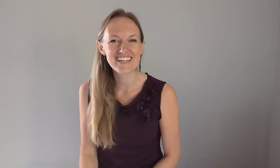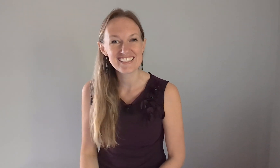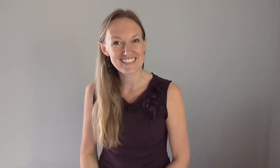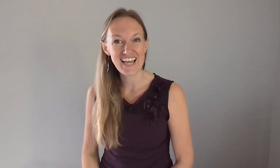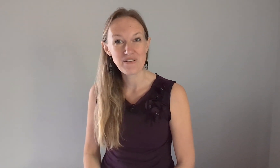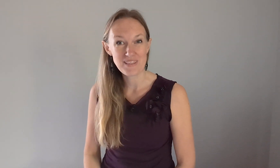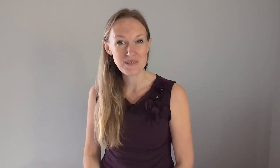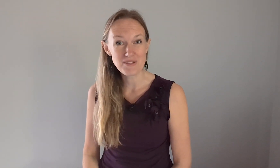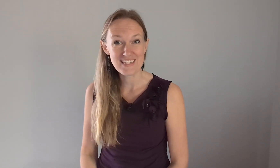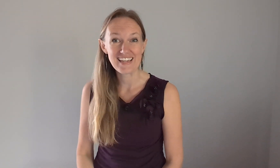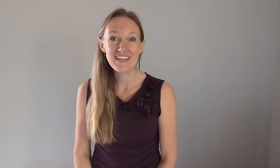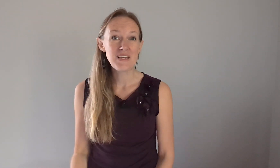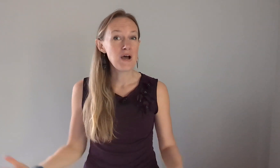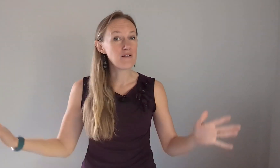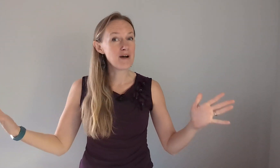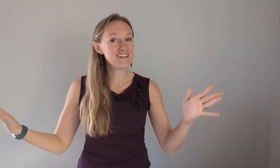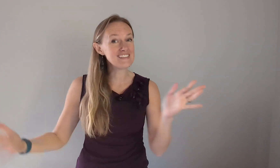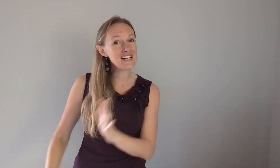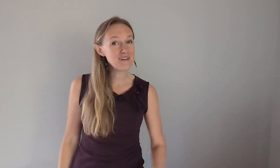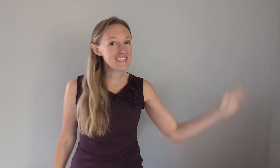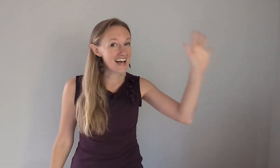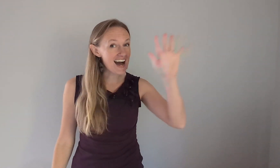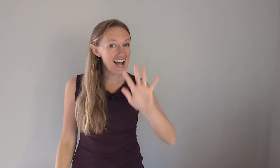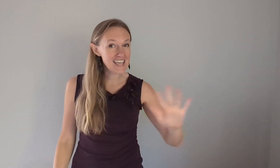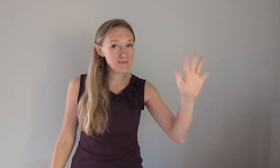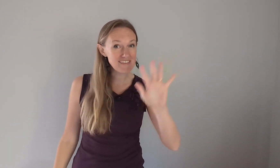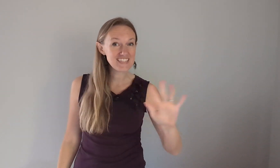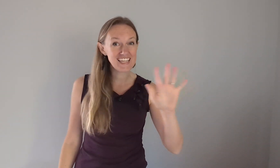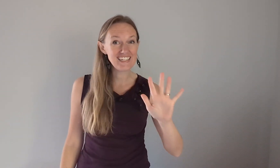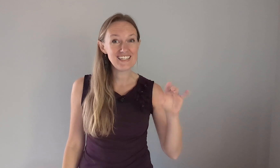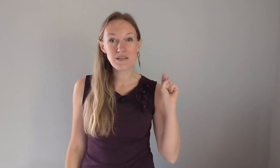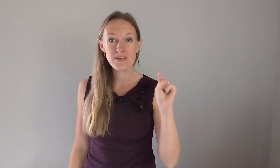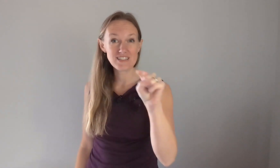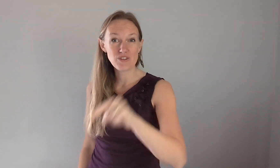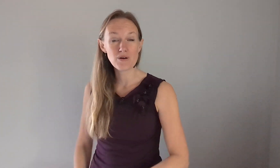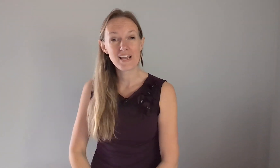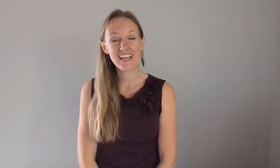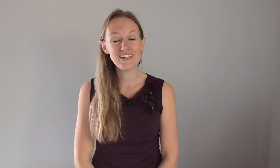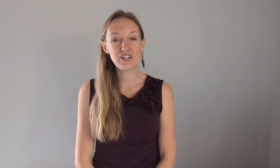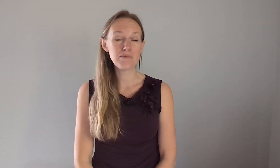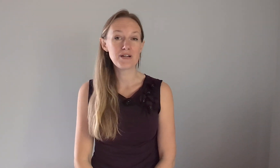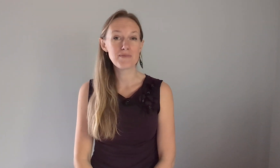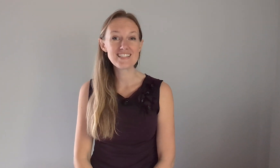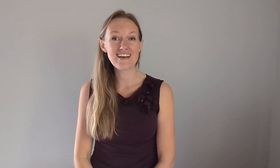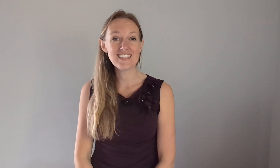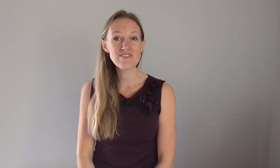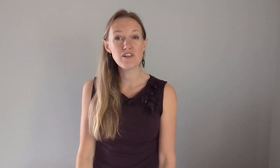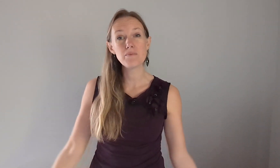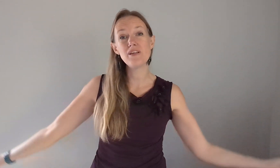going to sign with the music. A reminder as always, I am left-handed. That means if you are right-handed, you're going to mirror my signs. If you look below